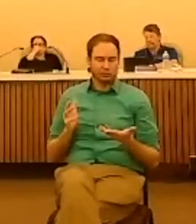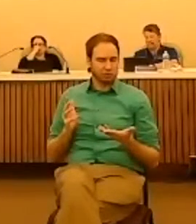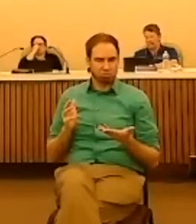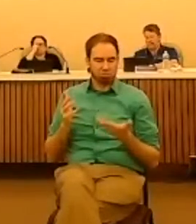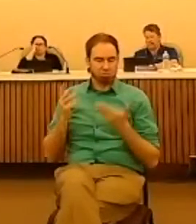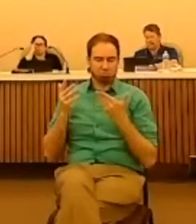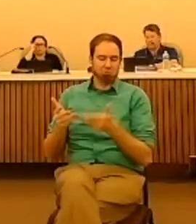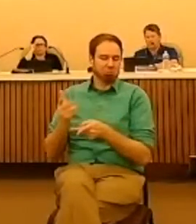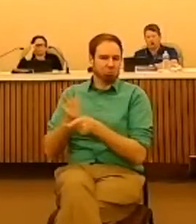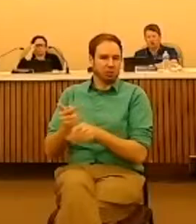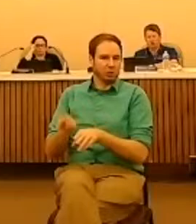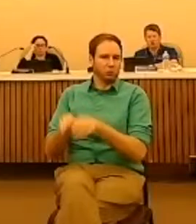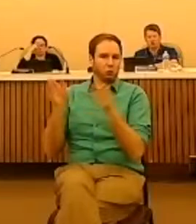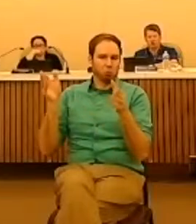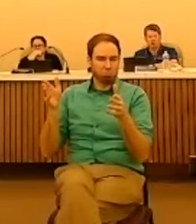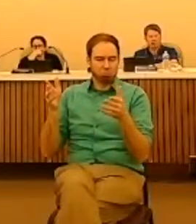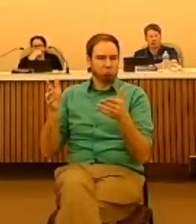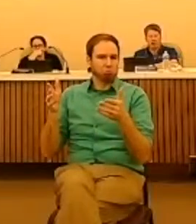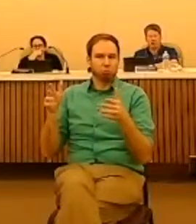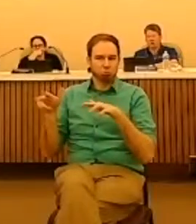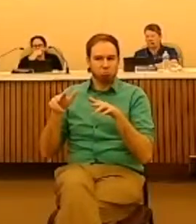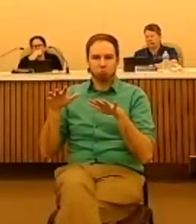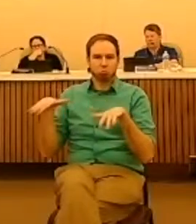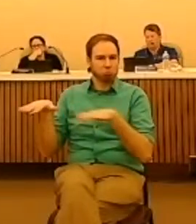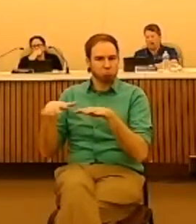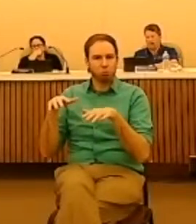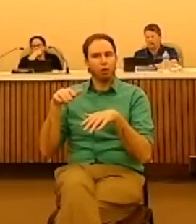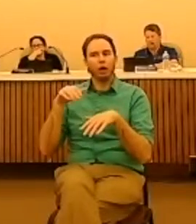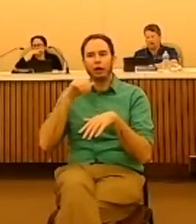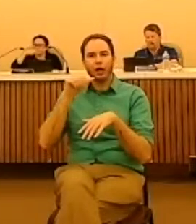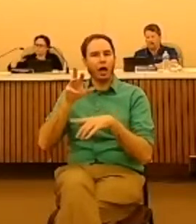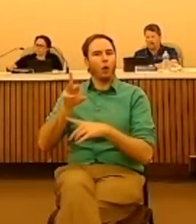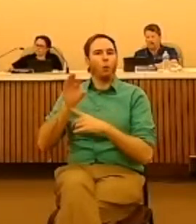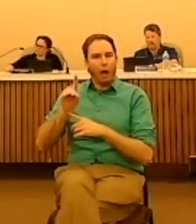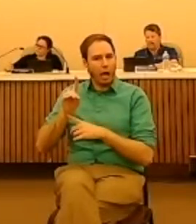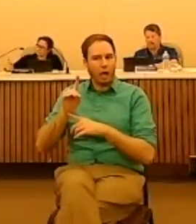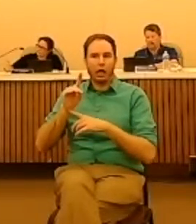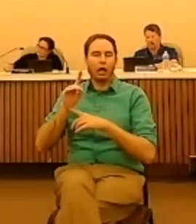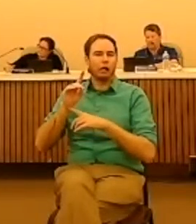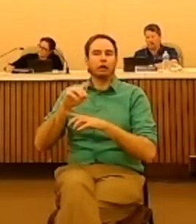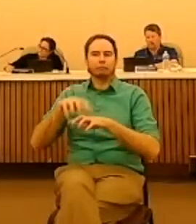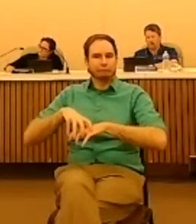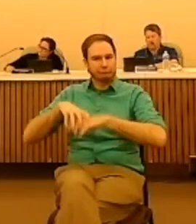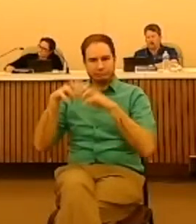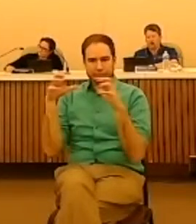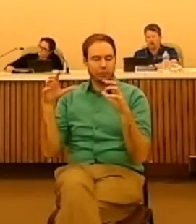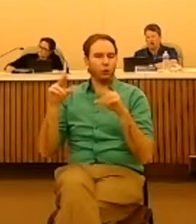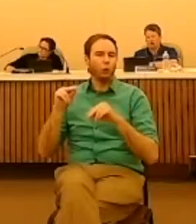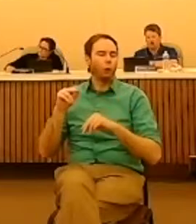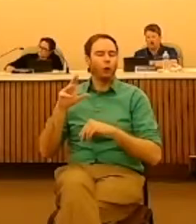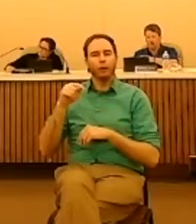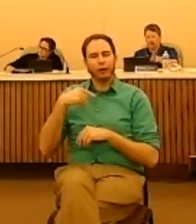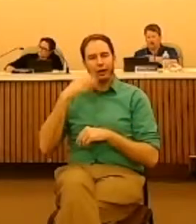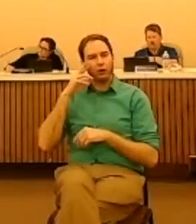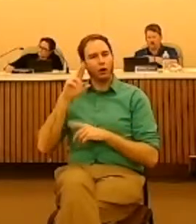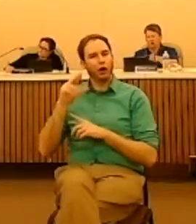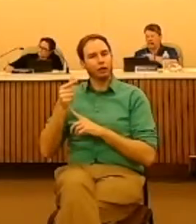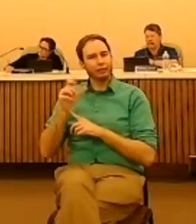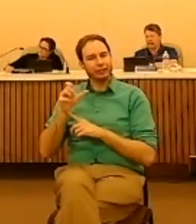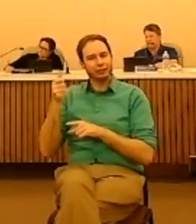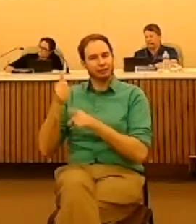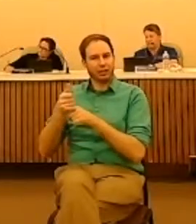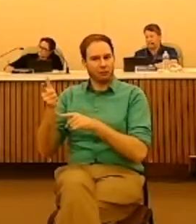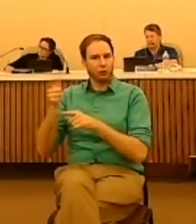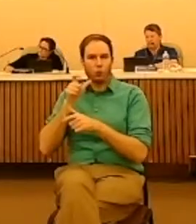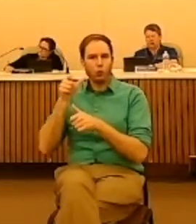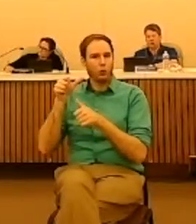it's to be kept open and not necessarily wild. Again, I don't know. RG&E maintains a lot of